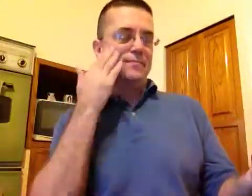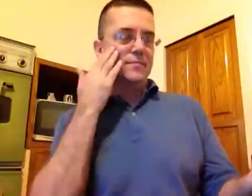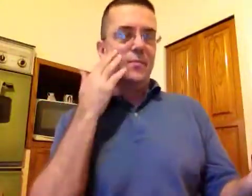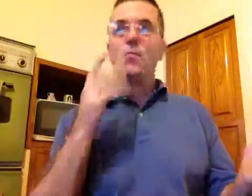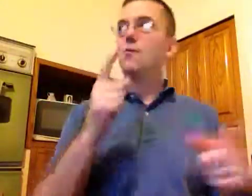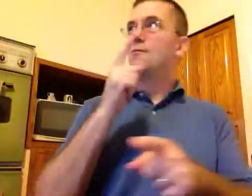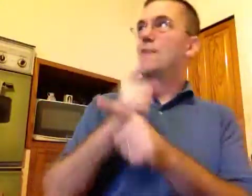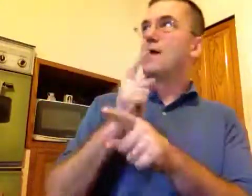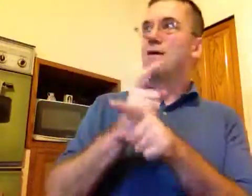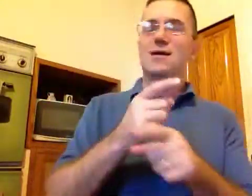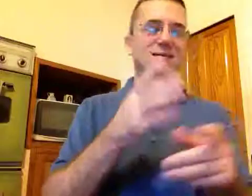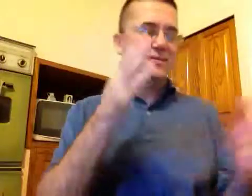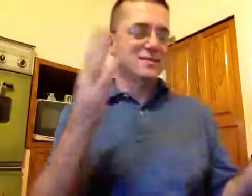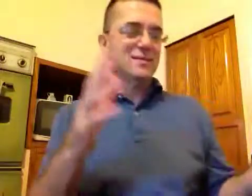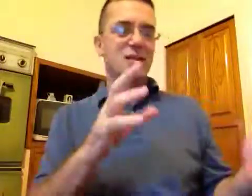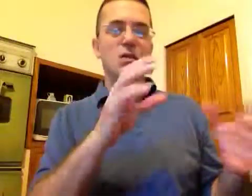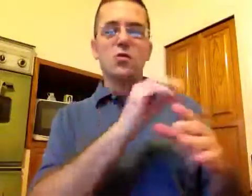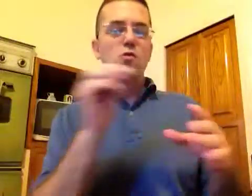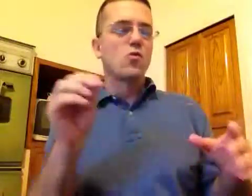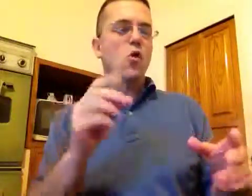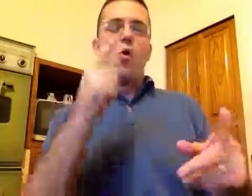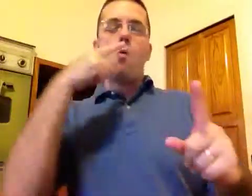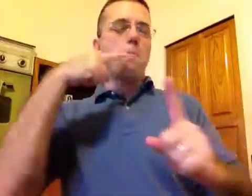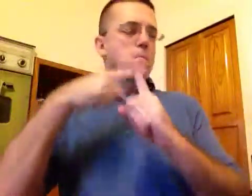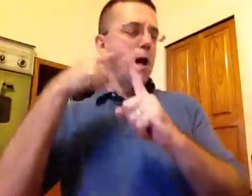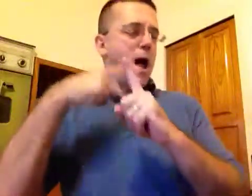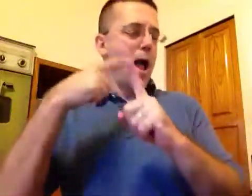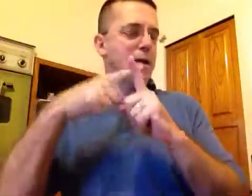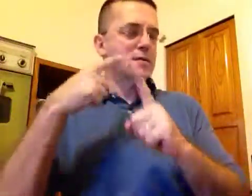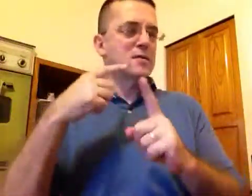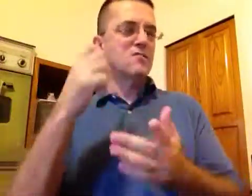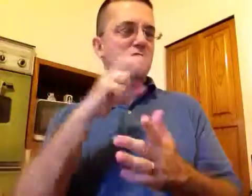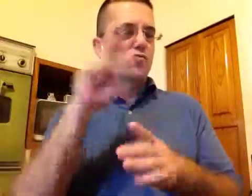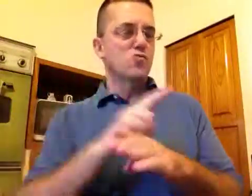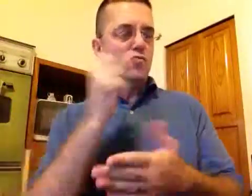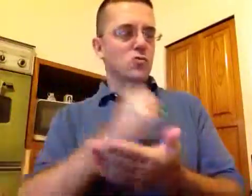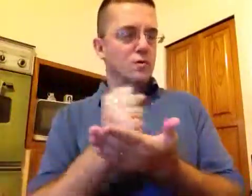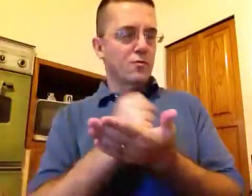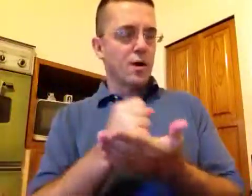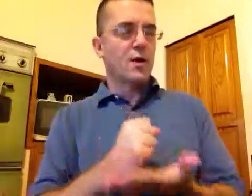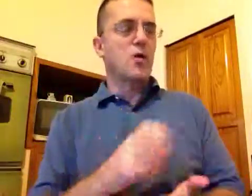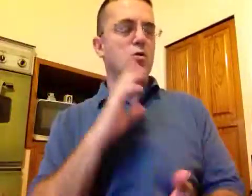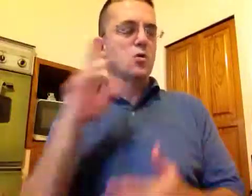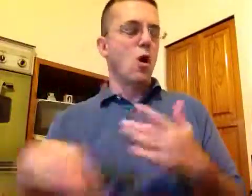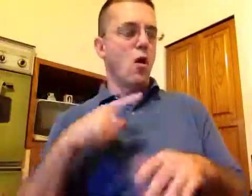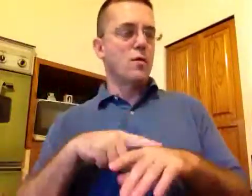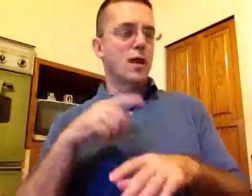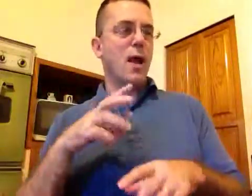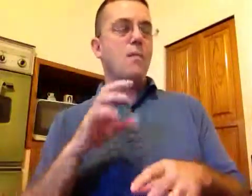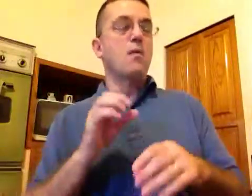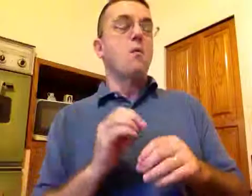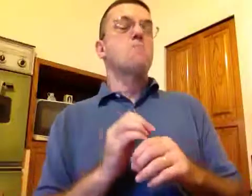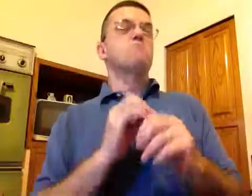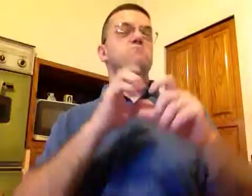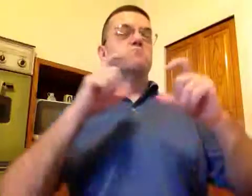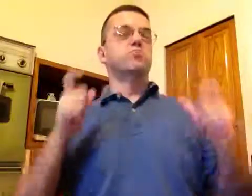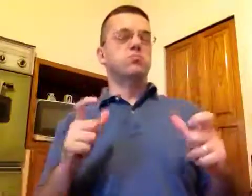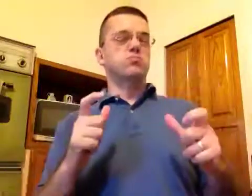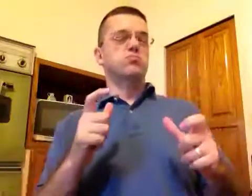They have no upside. There is no upside that offsets the tremendous risk. And so, I see what you're saying, and